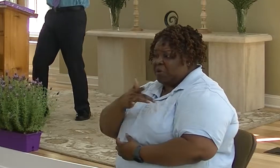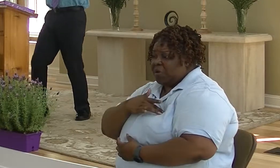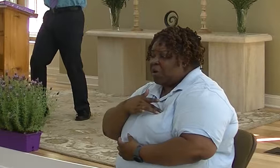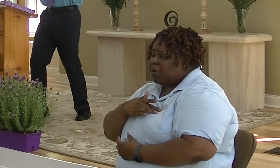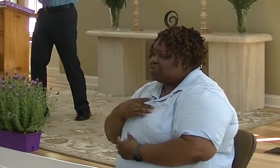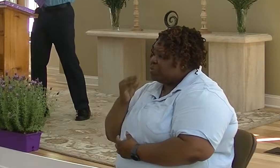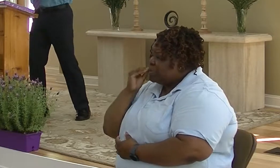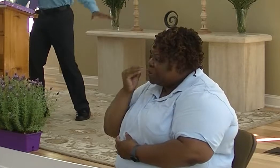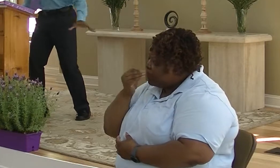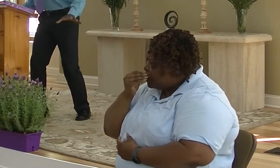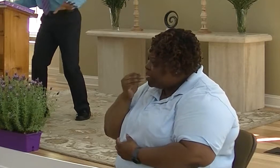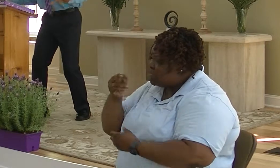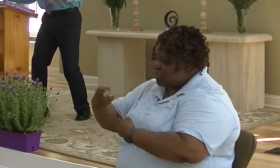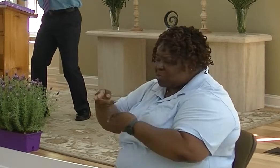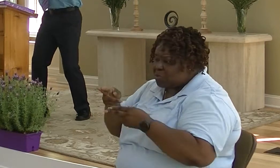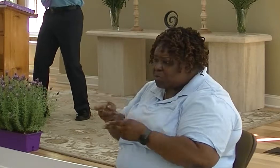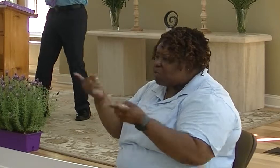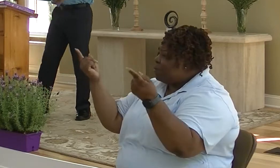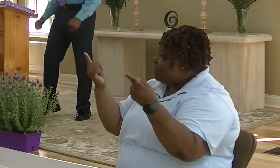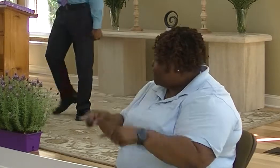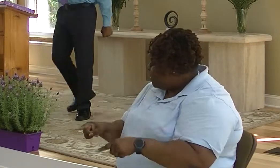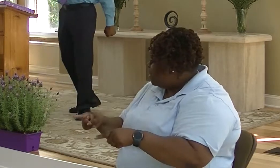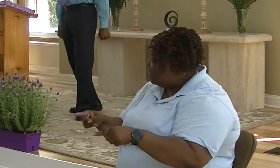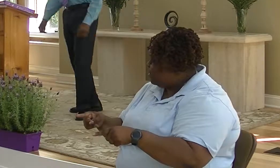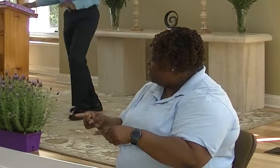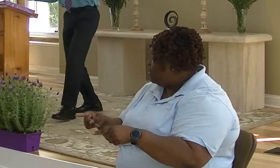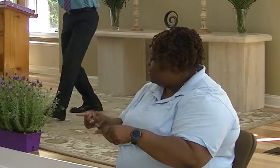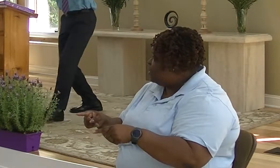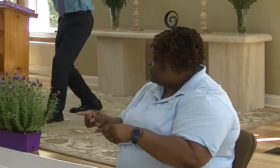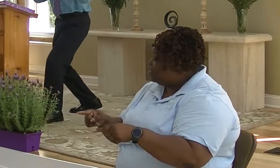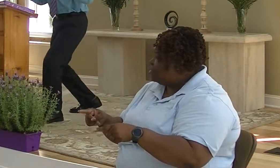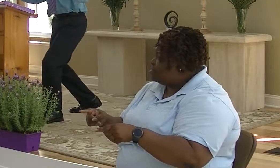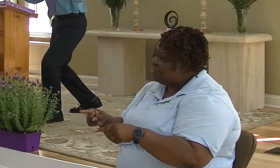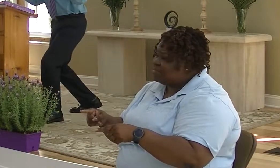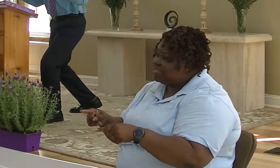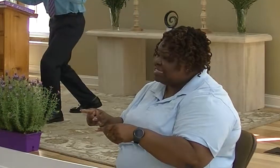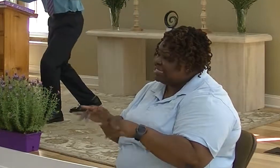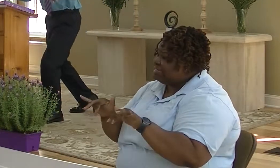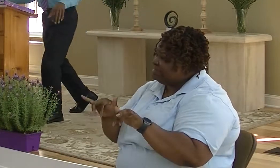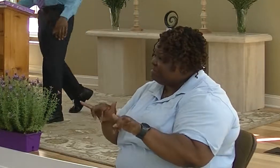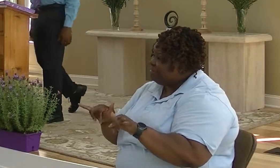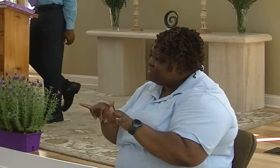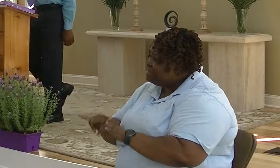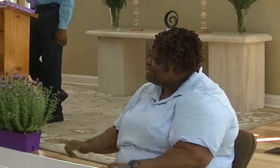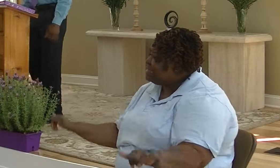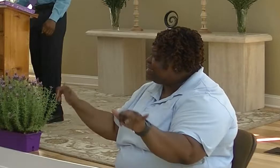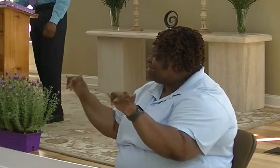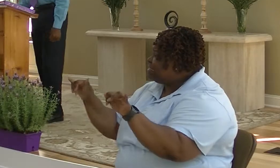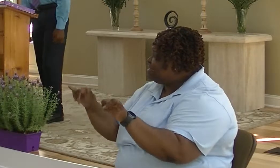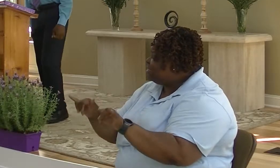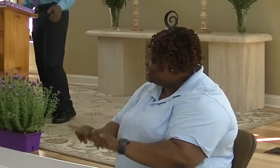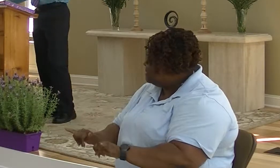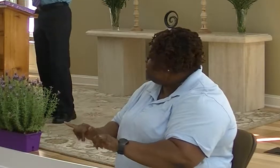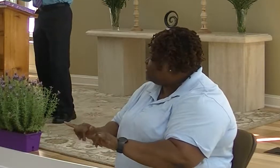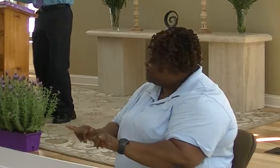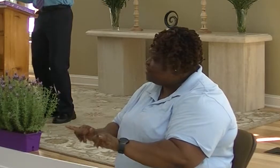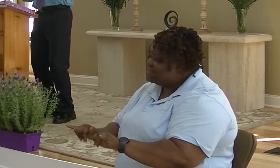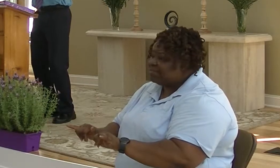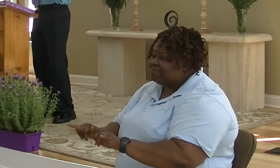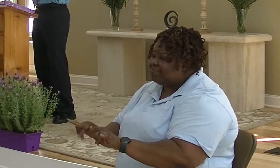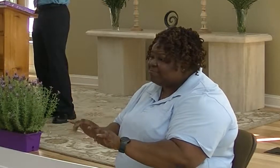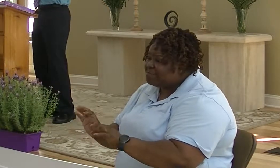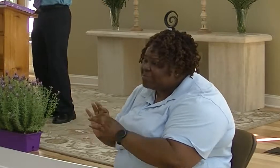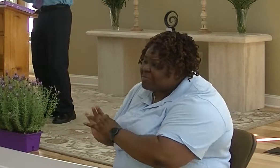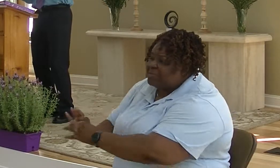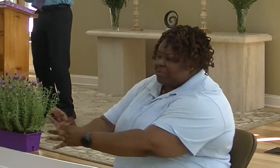structure of the root, it's making all of this stuff happen. All at one time. In